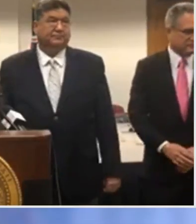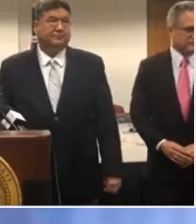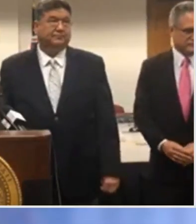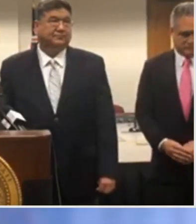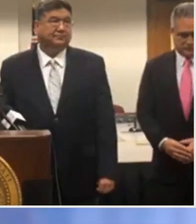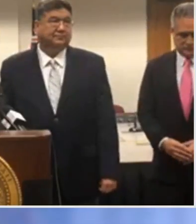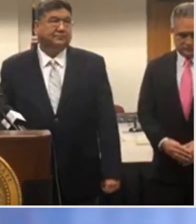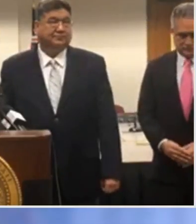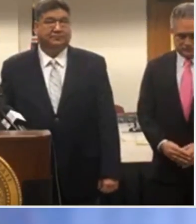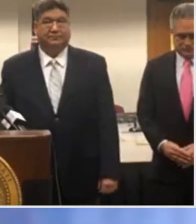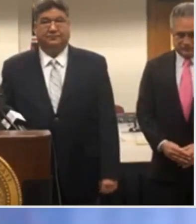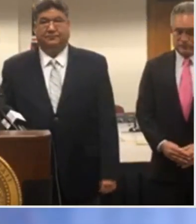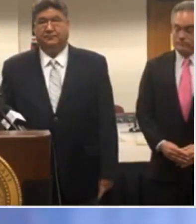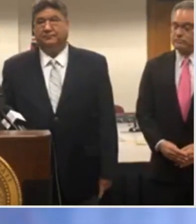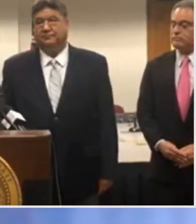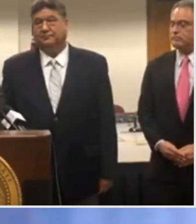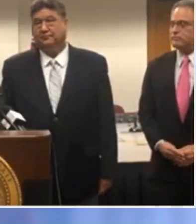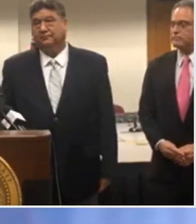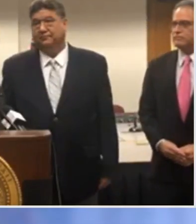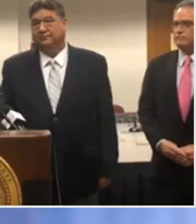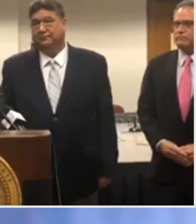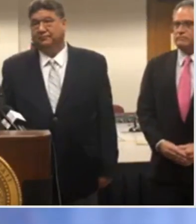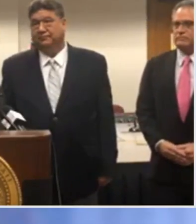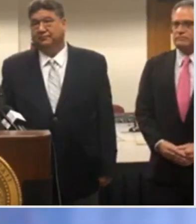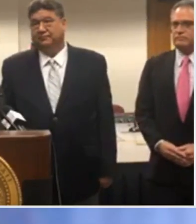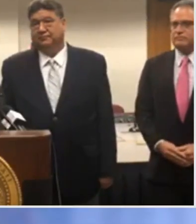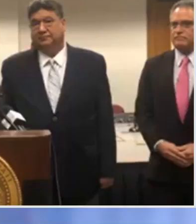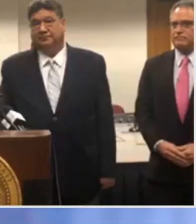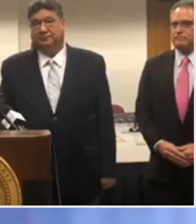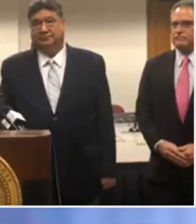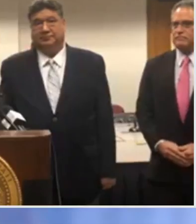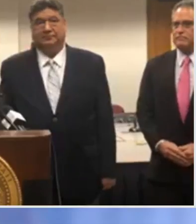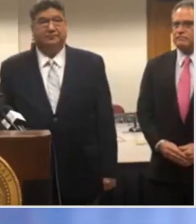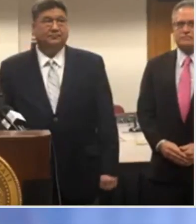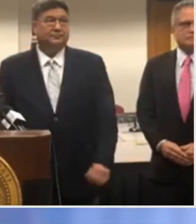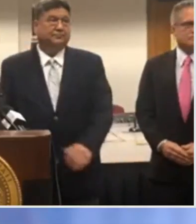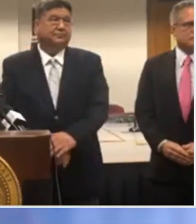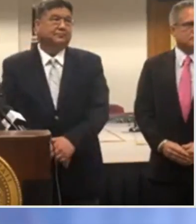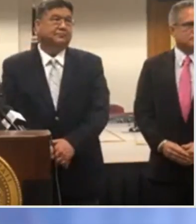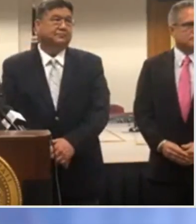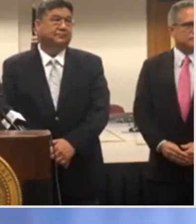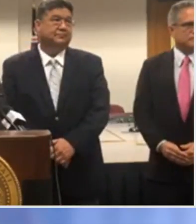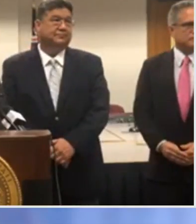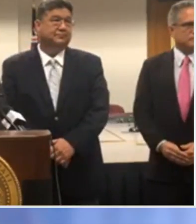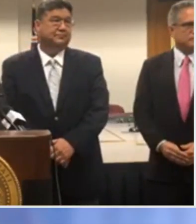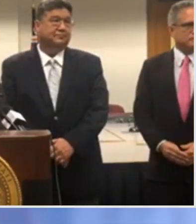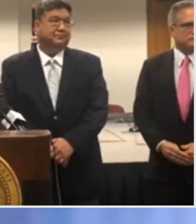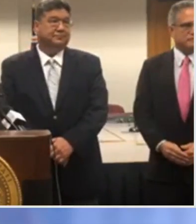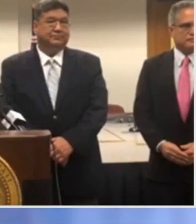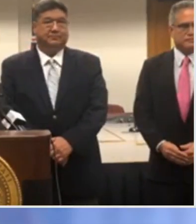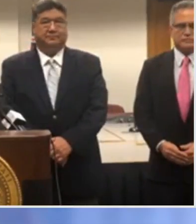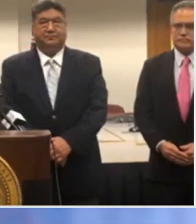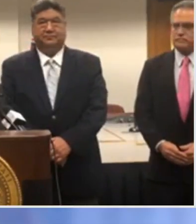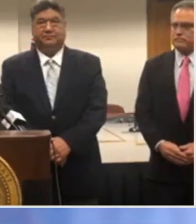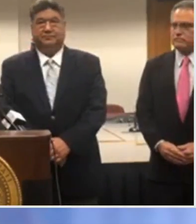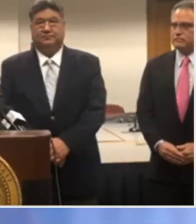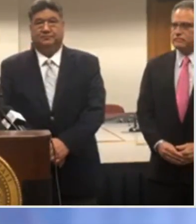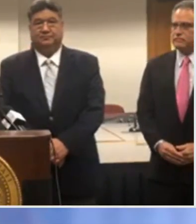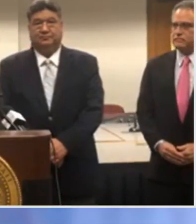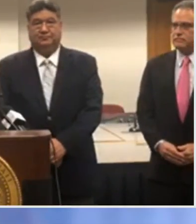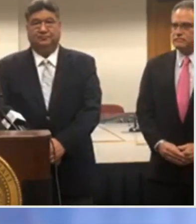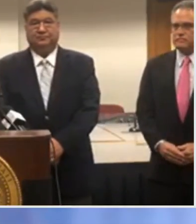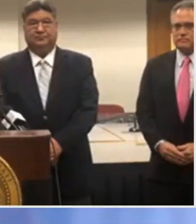the legislature suspended our session. As you know, a few minutes ago, we voted on Senate